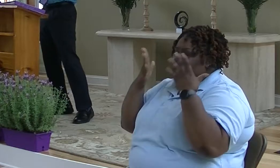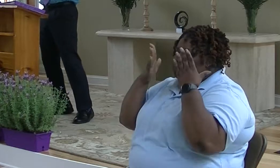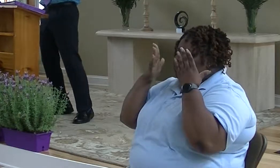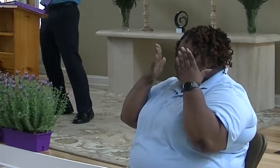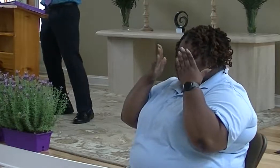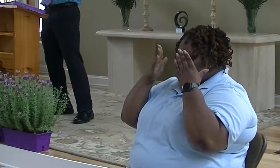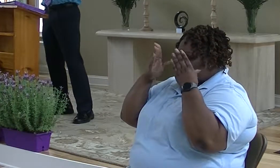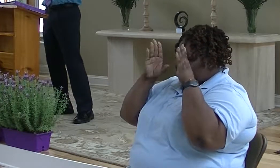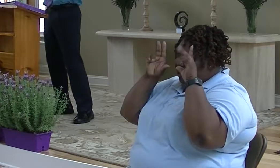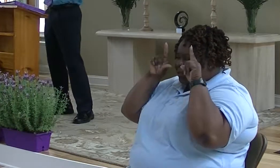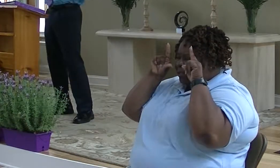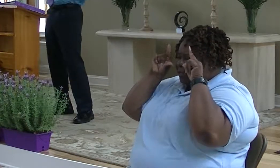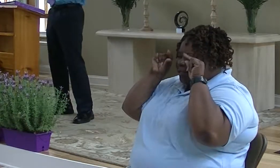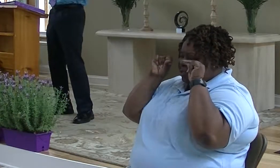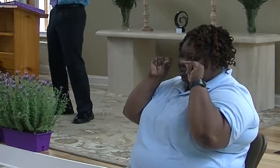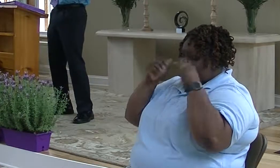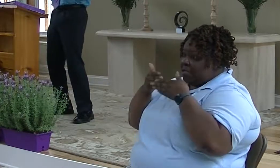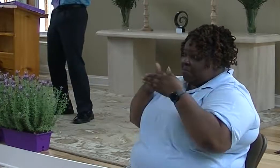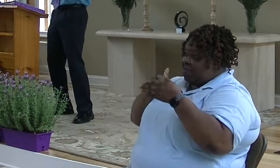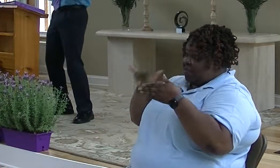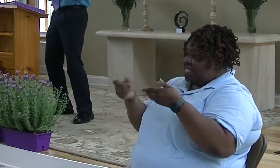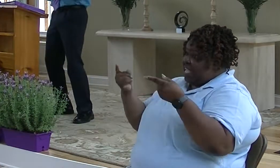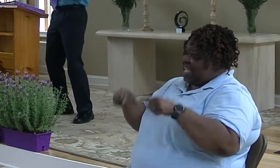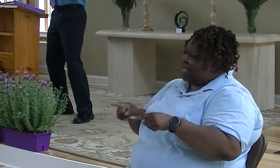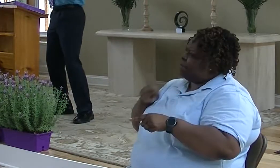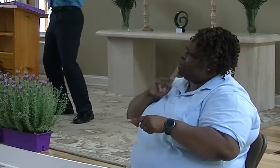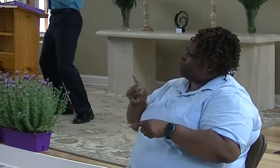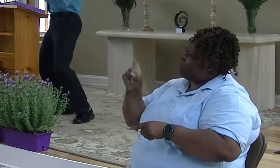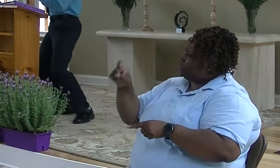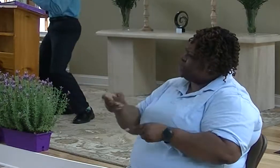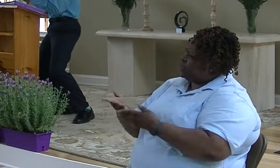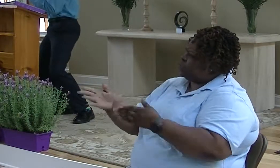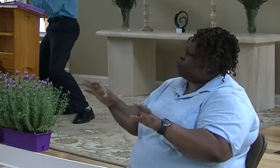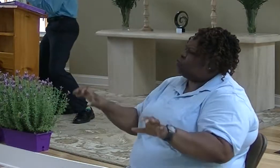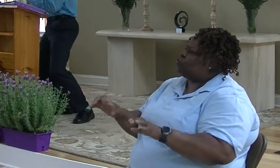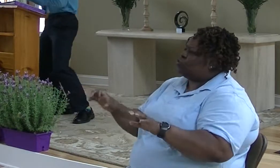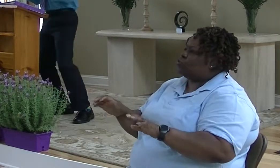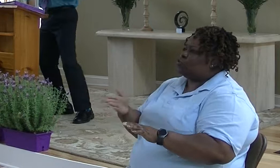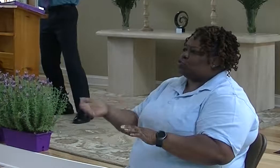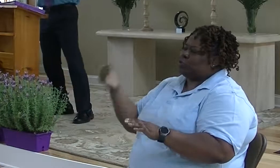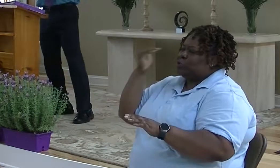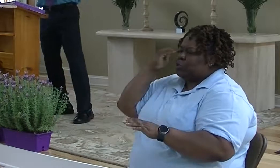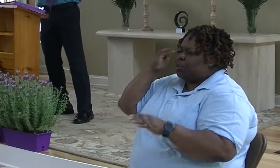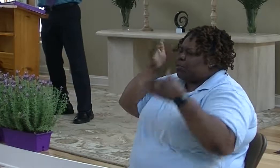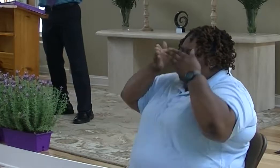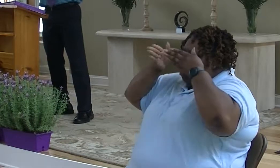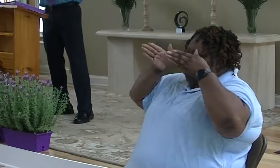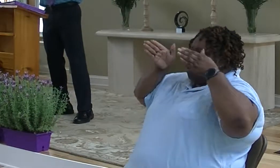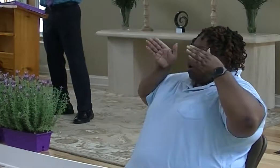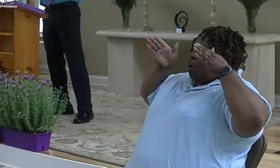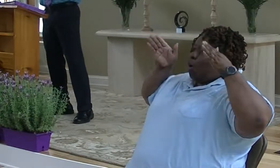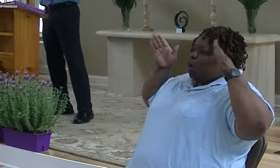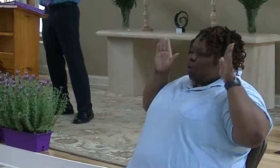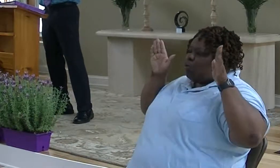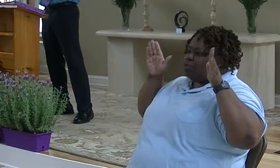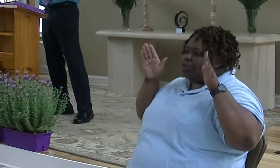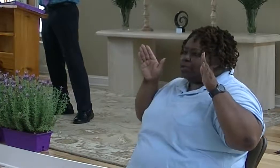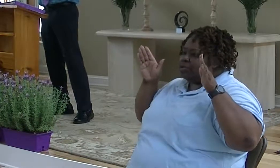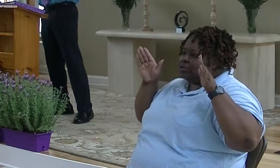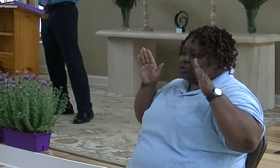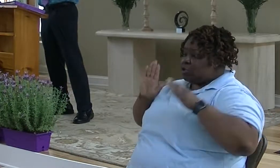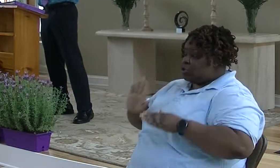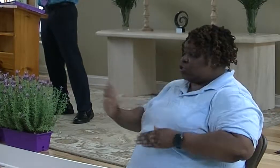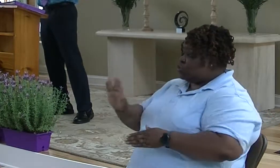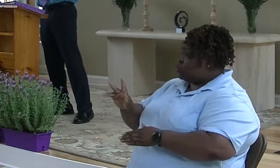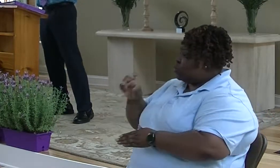eyes, but before you do that, what I need you to do, I really need you to do this, is be extremely aware. Those who were in my Wednesday night class, you already did this, so feel